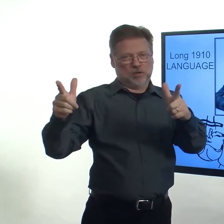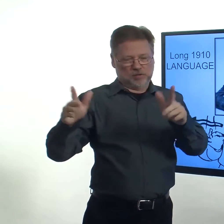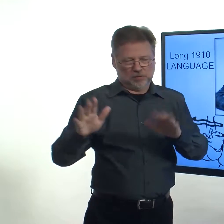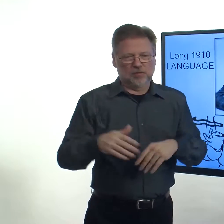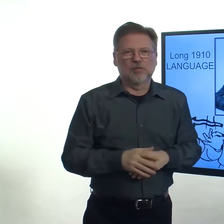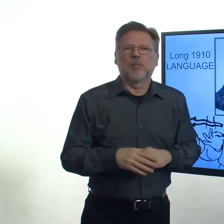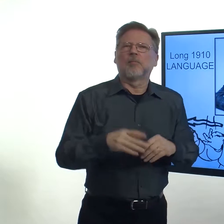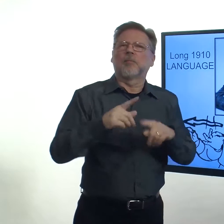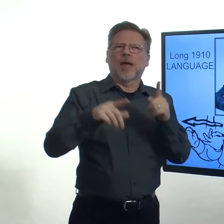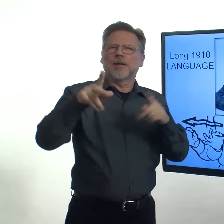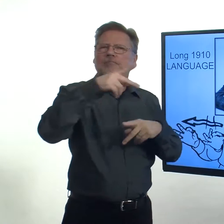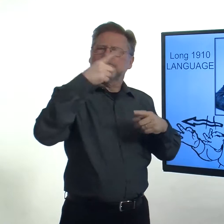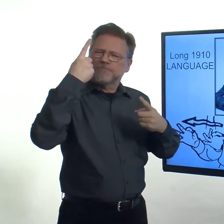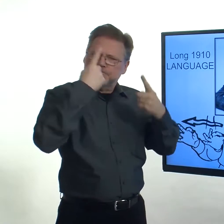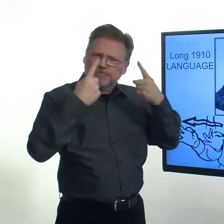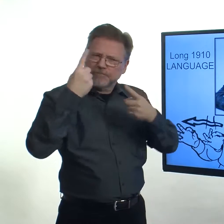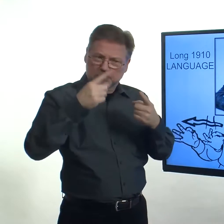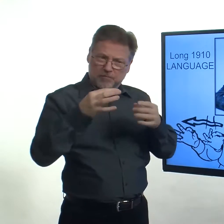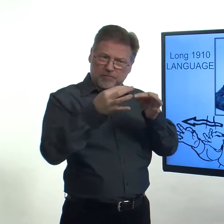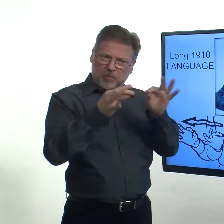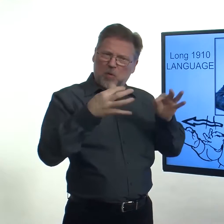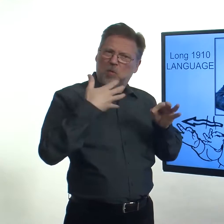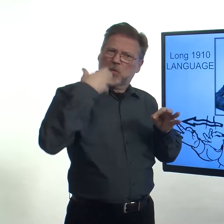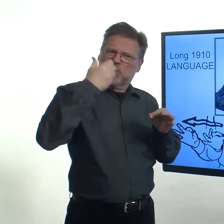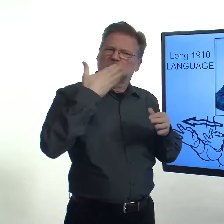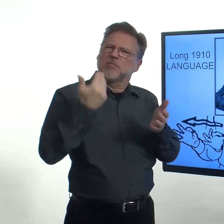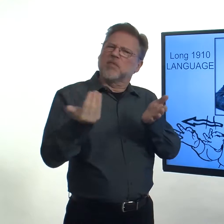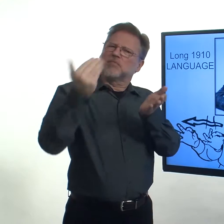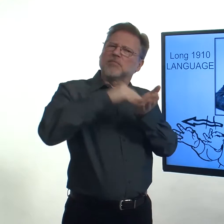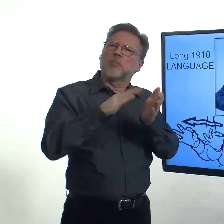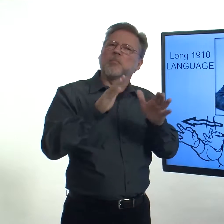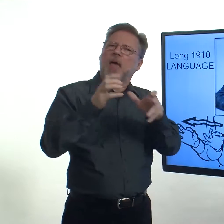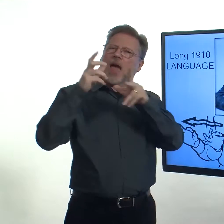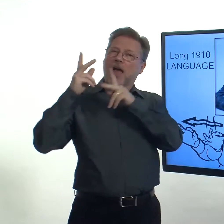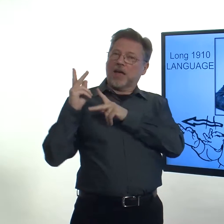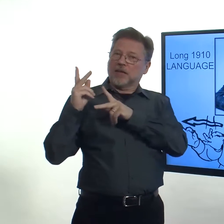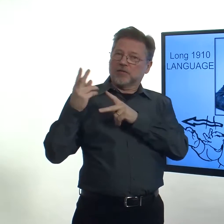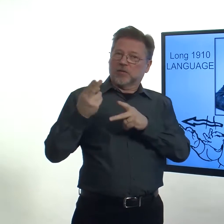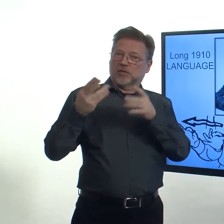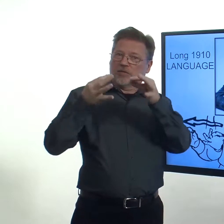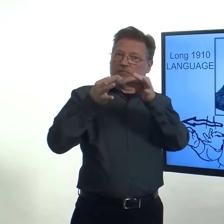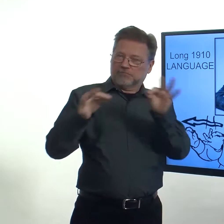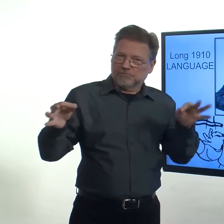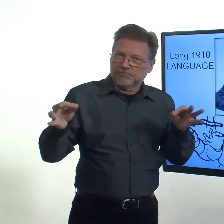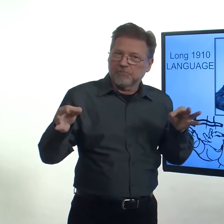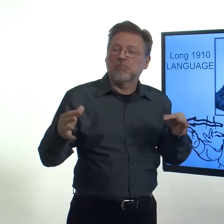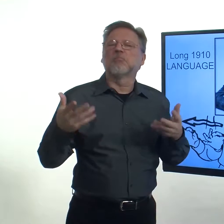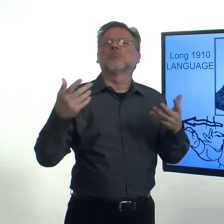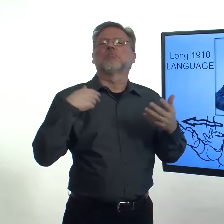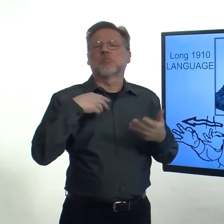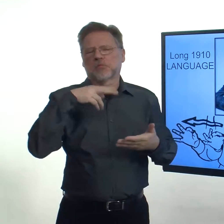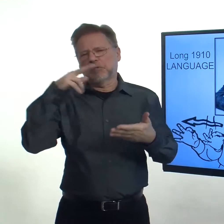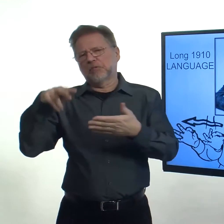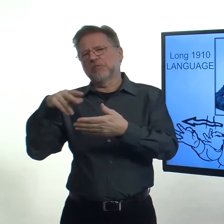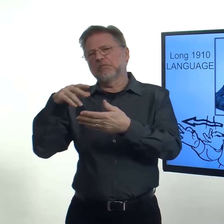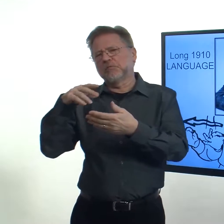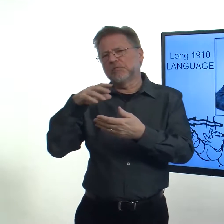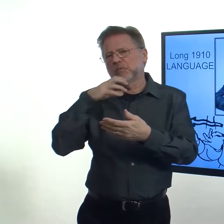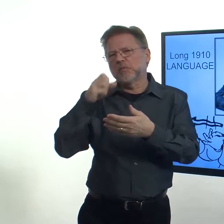use the initialized form for language. But current thinking is that older forms should be revitalized, so this form is also used. Noting